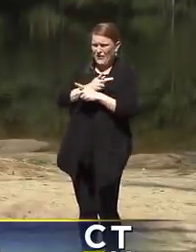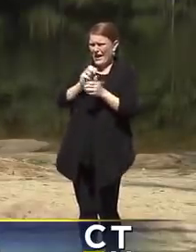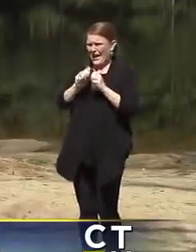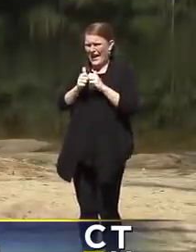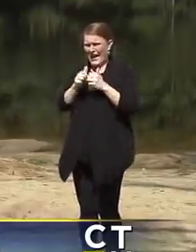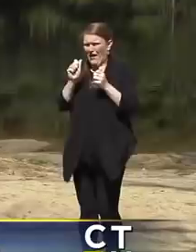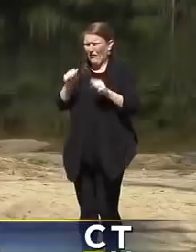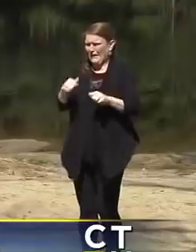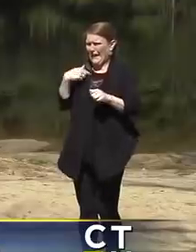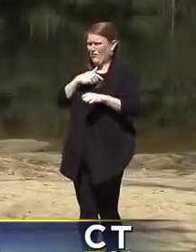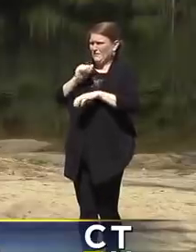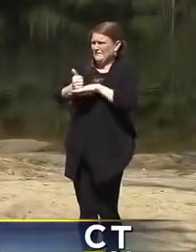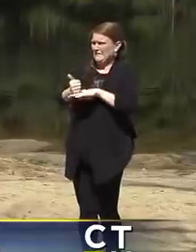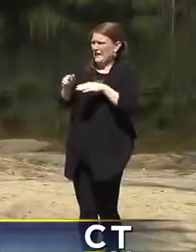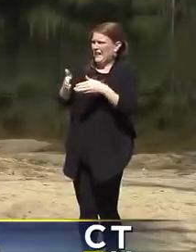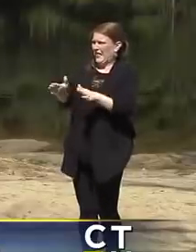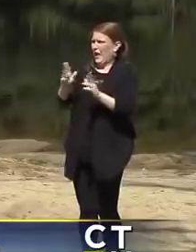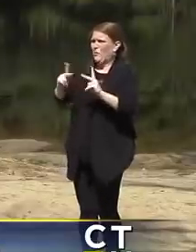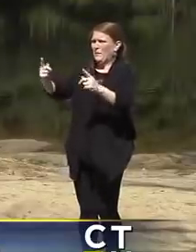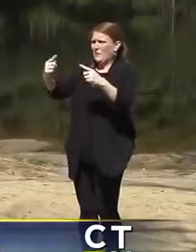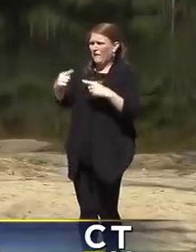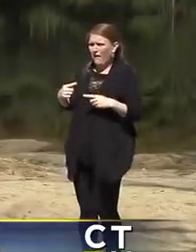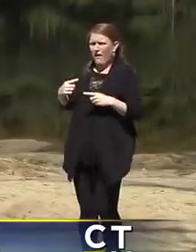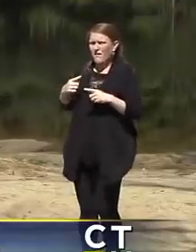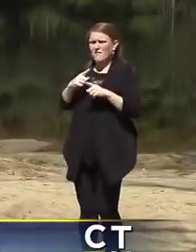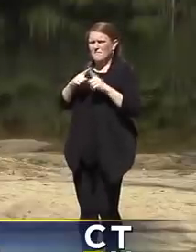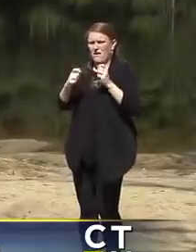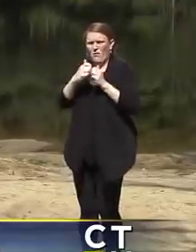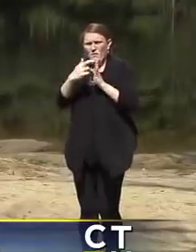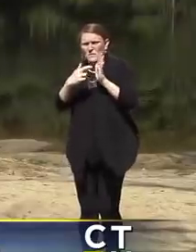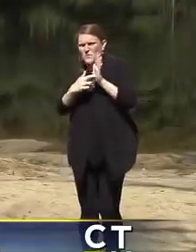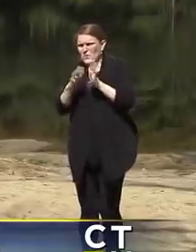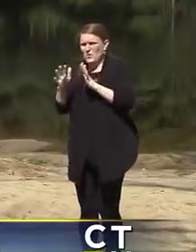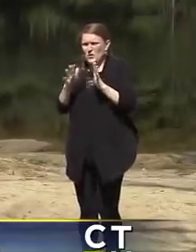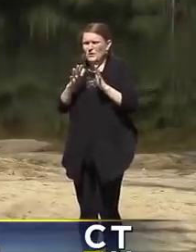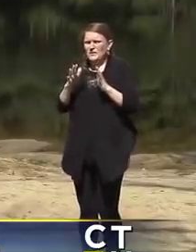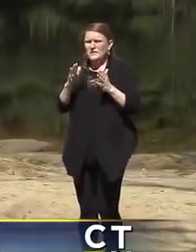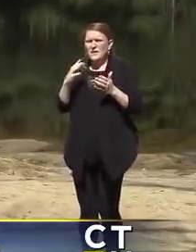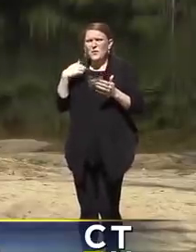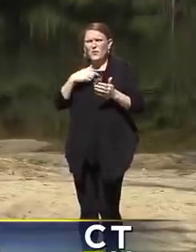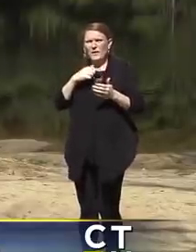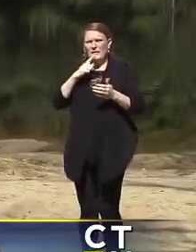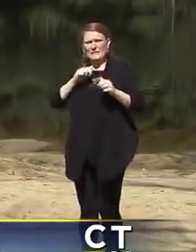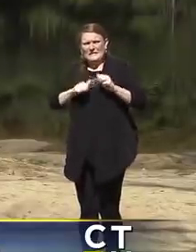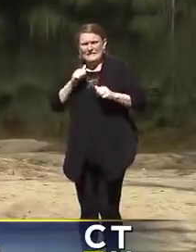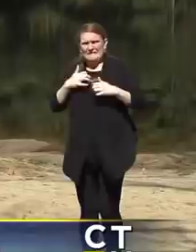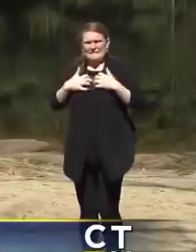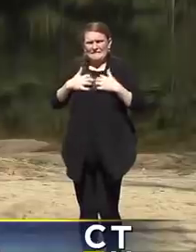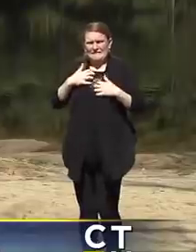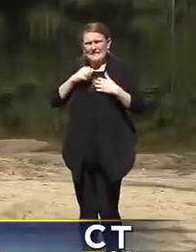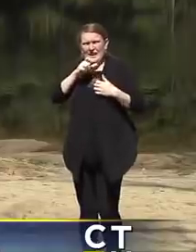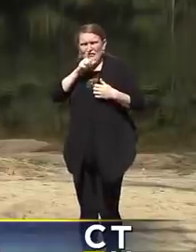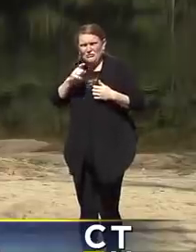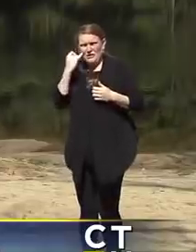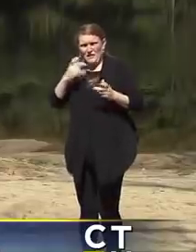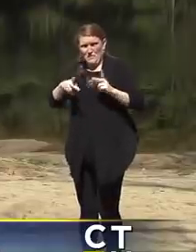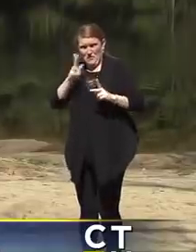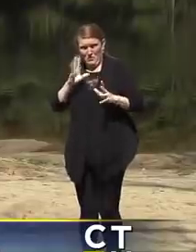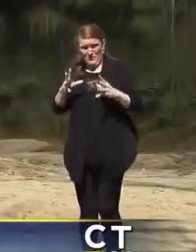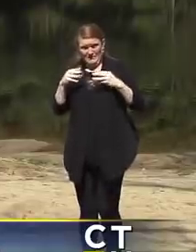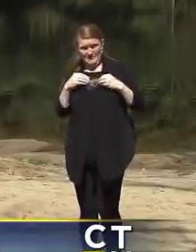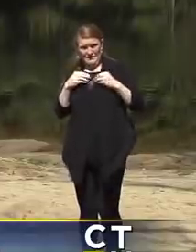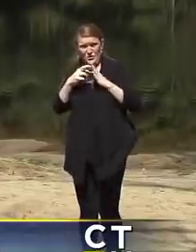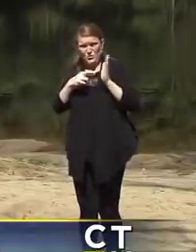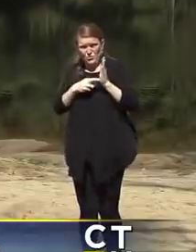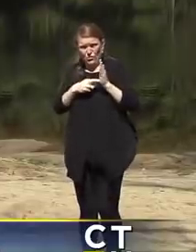is a lot of change that we've asked people to follow. And you know what? People did it. We all did this together. Our staff in terms of